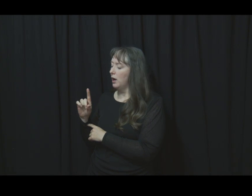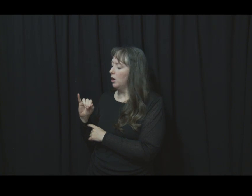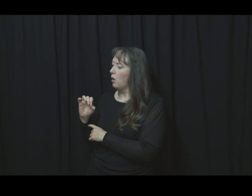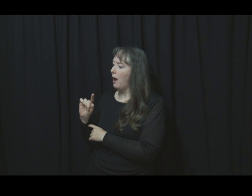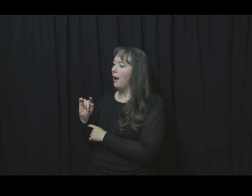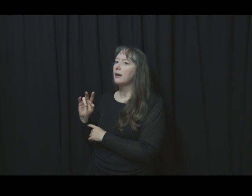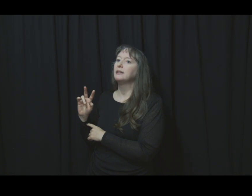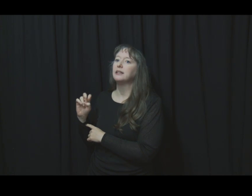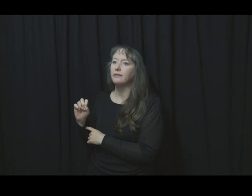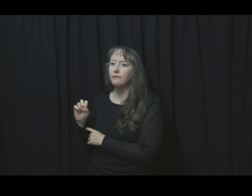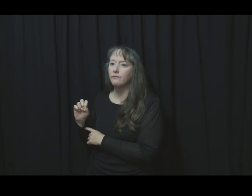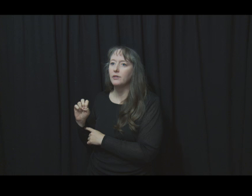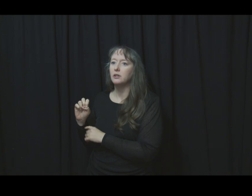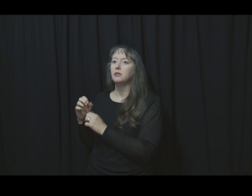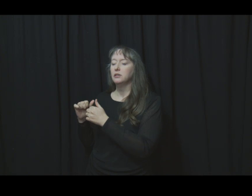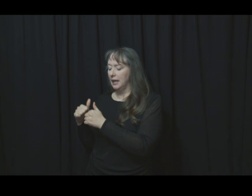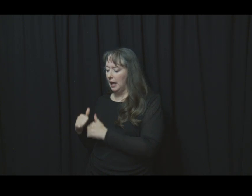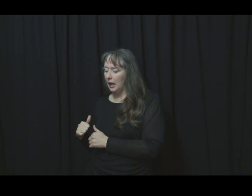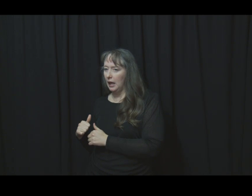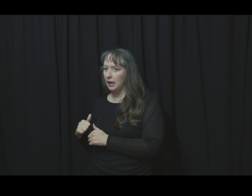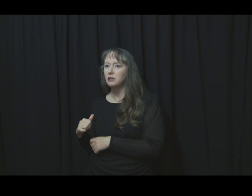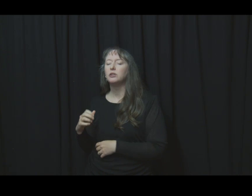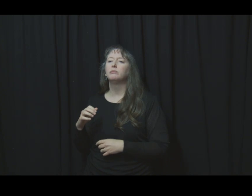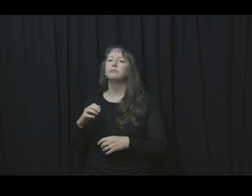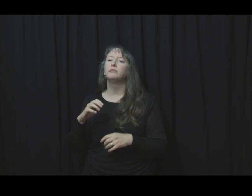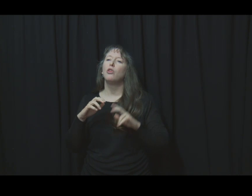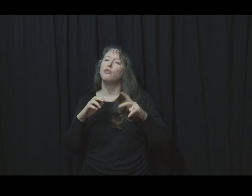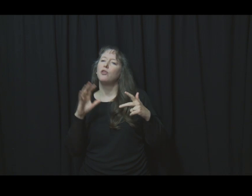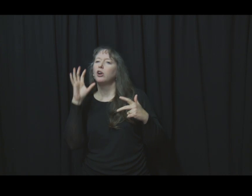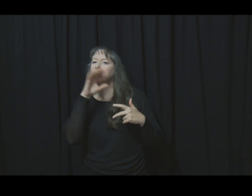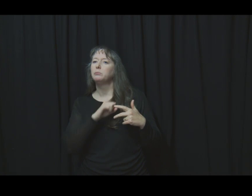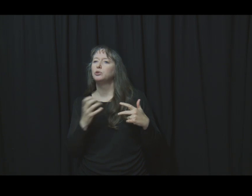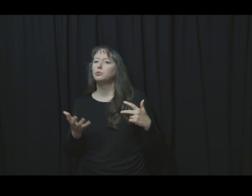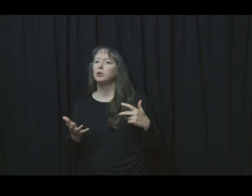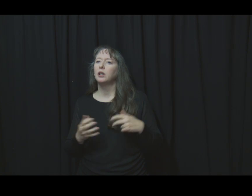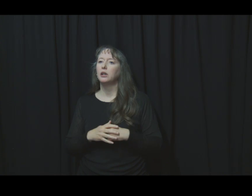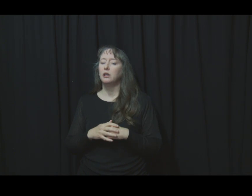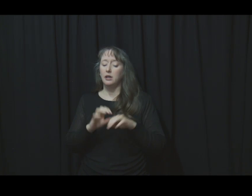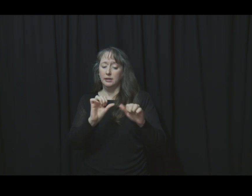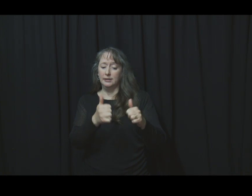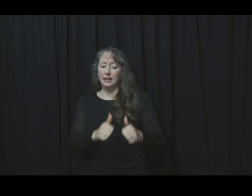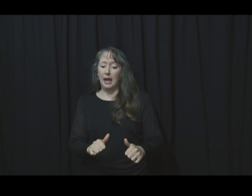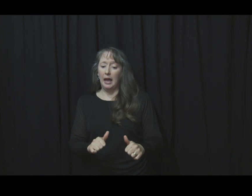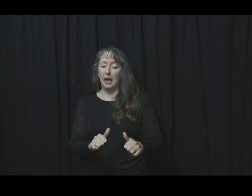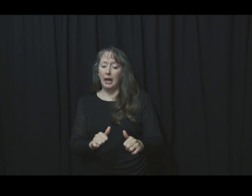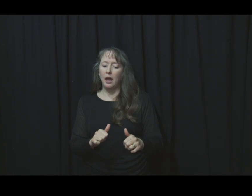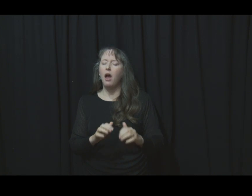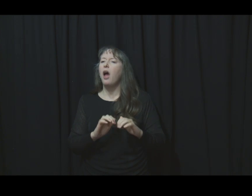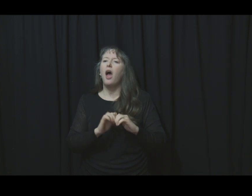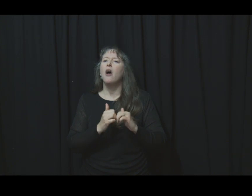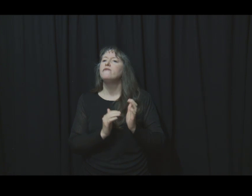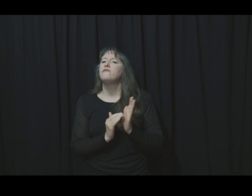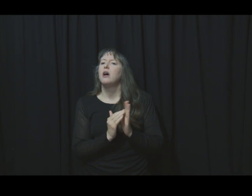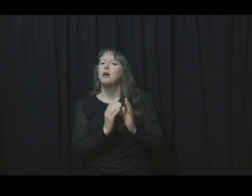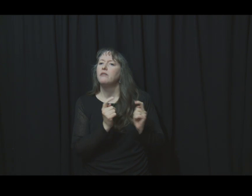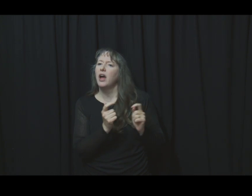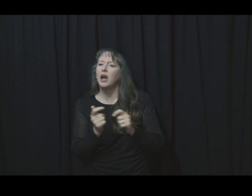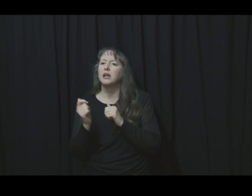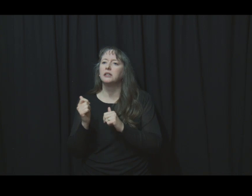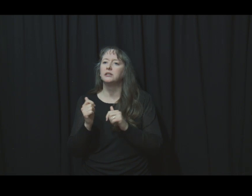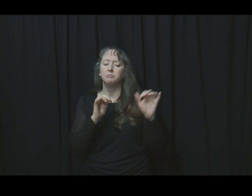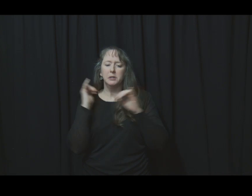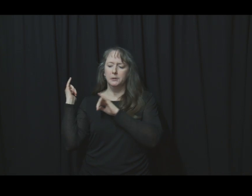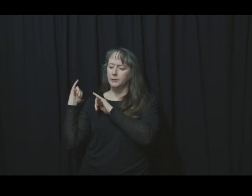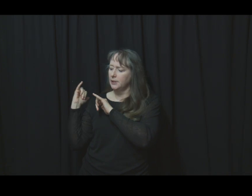lot of evidence that that's not so. Assumption number three, that the decay rates have remained a constant. And they're just some of them. There's others as